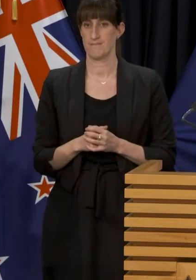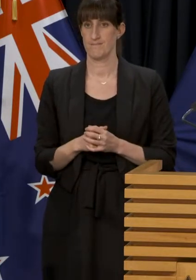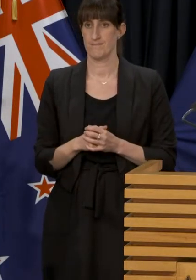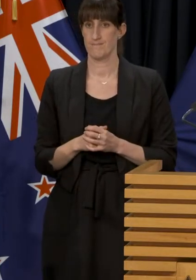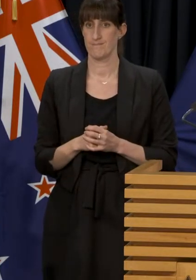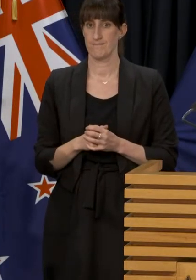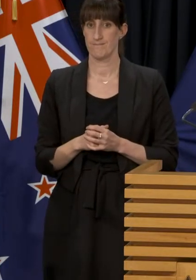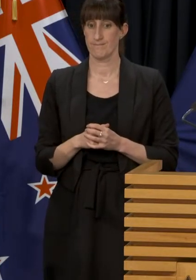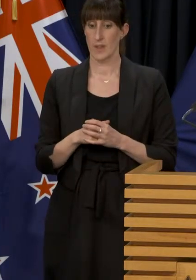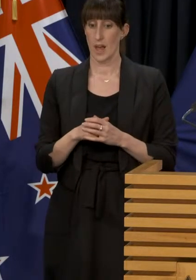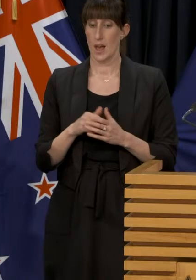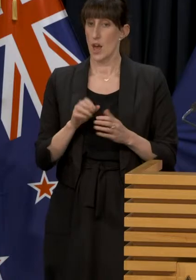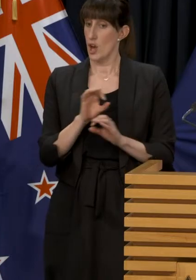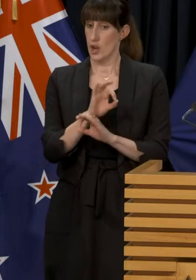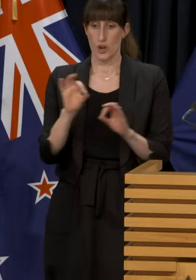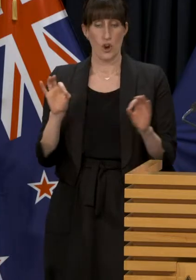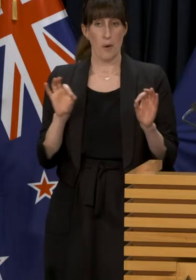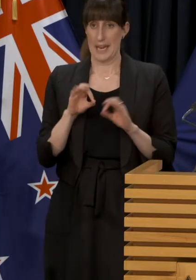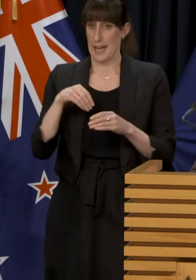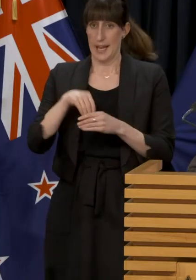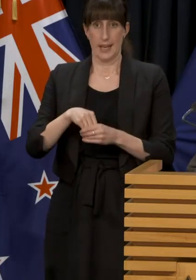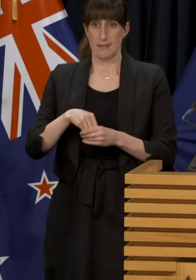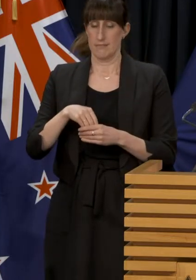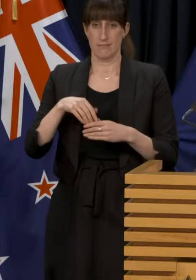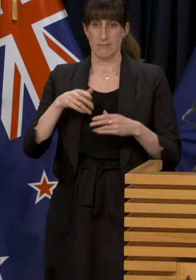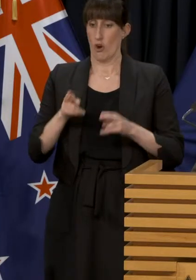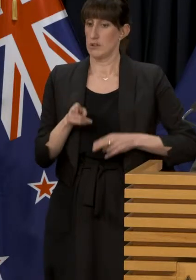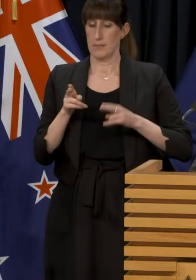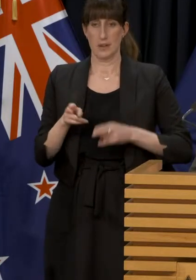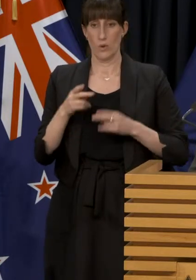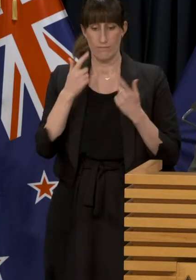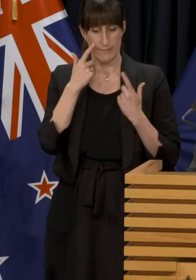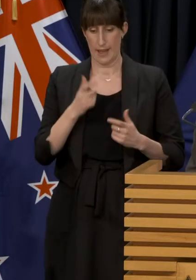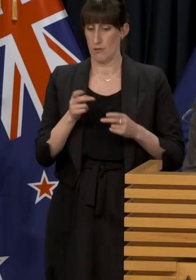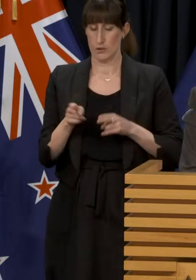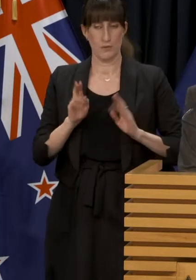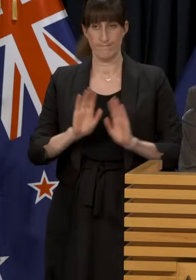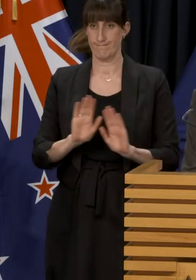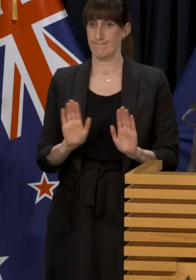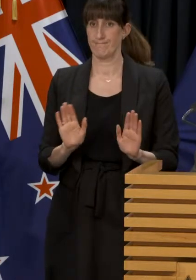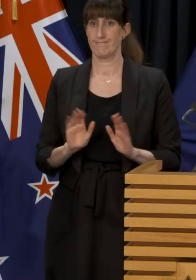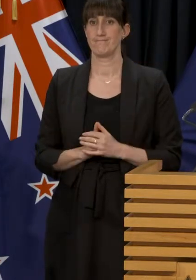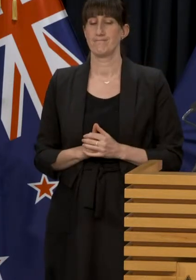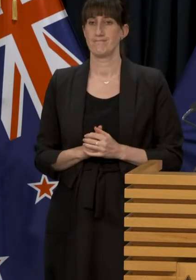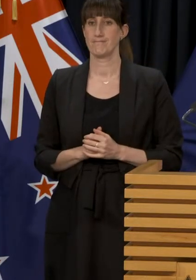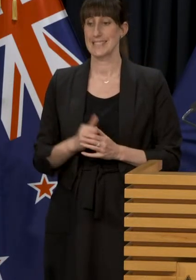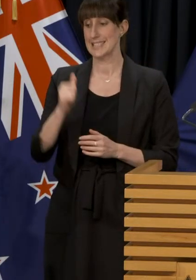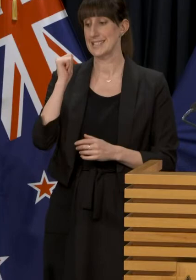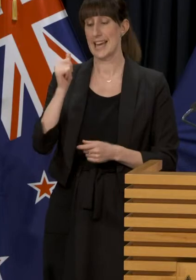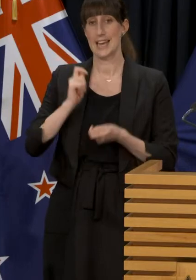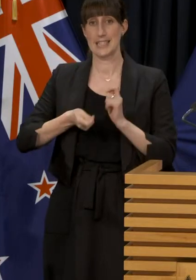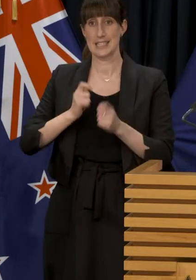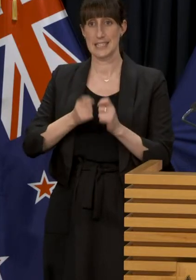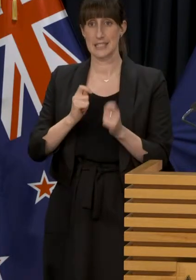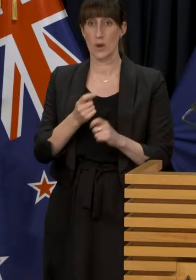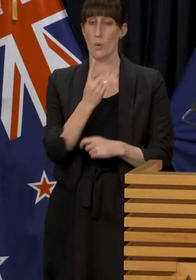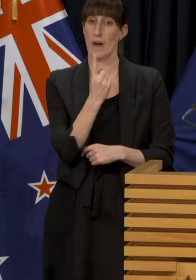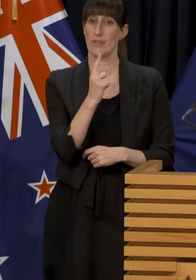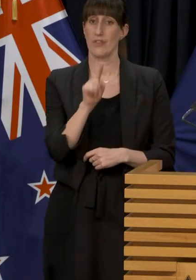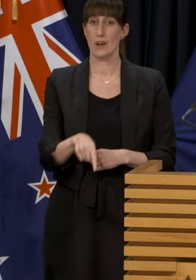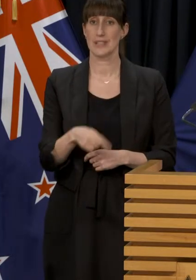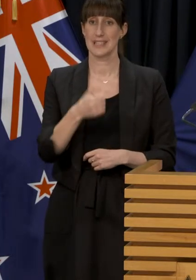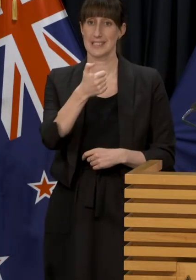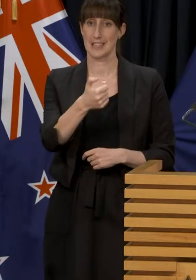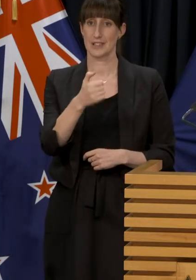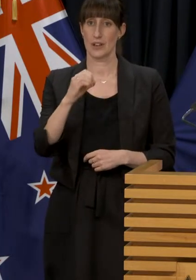one who is an active case requires hospital level care. Yesterday our labs processed 1,608